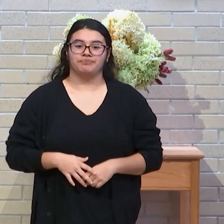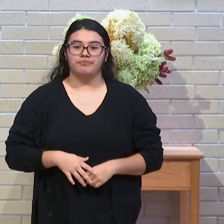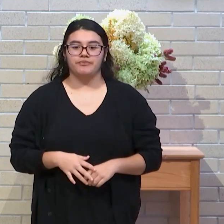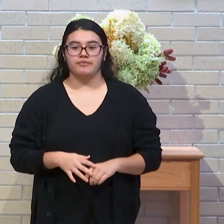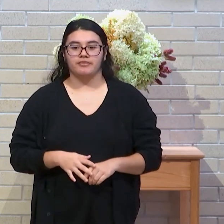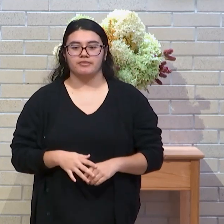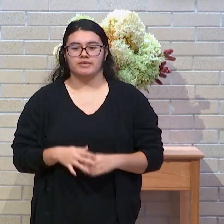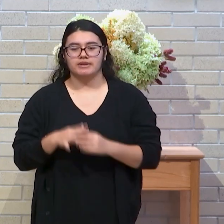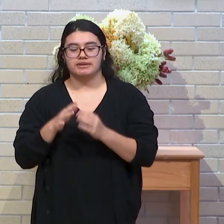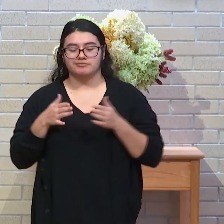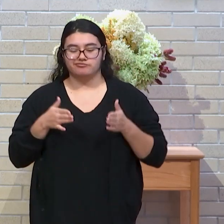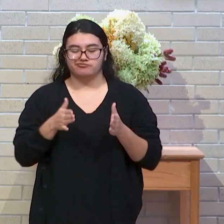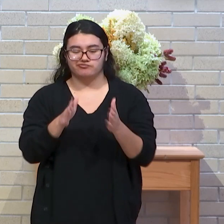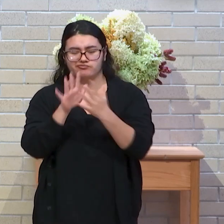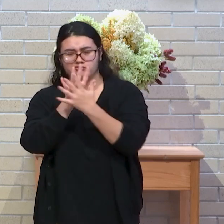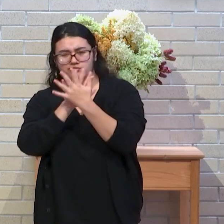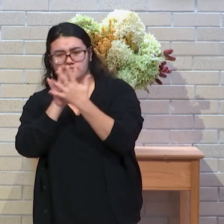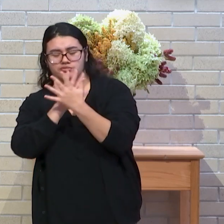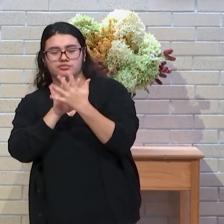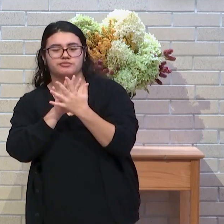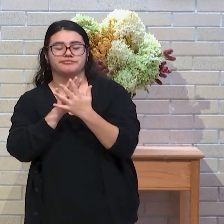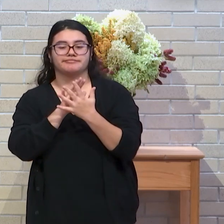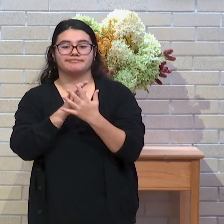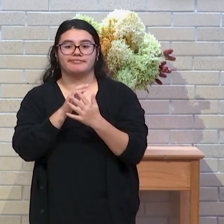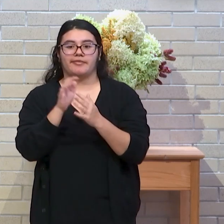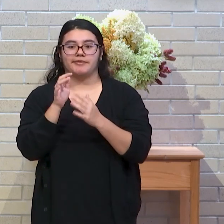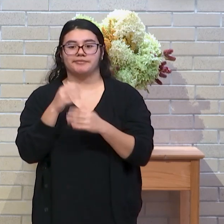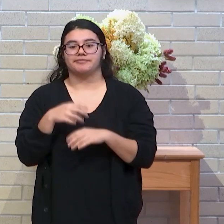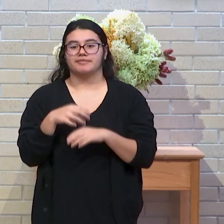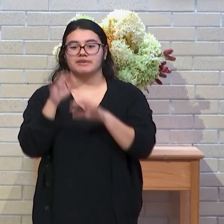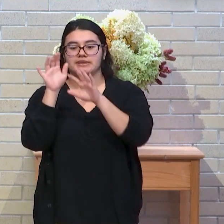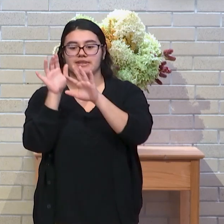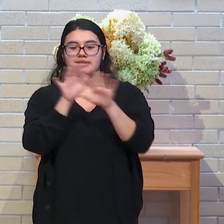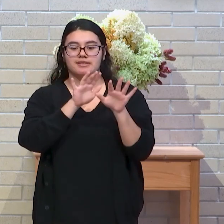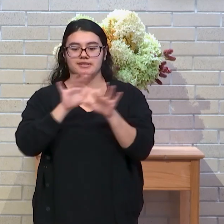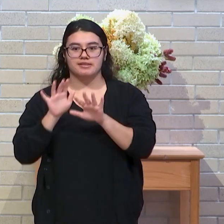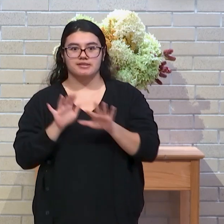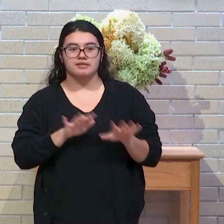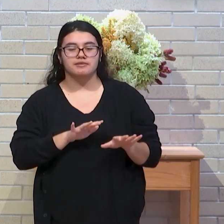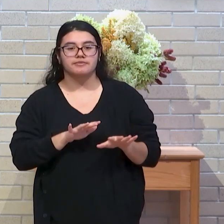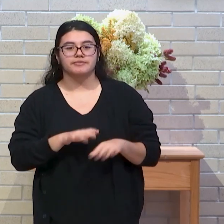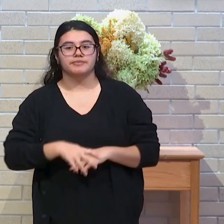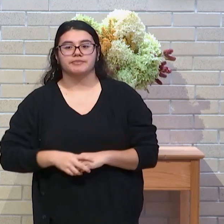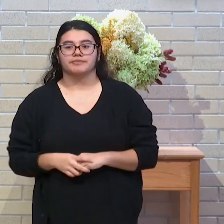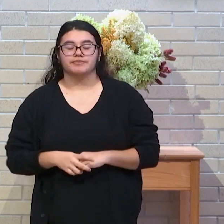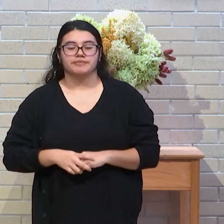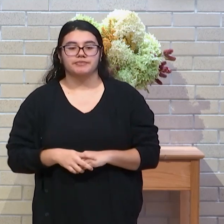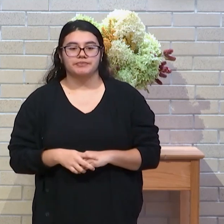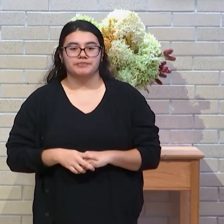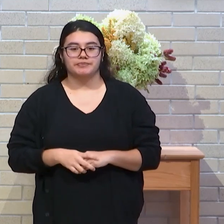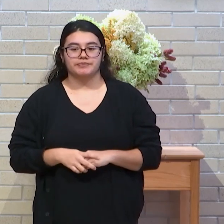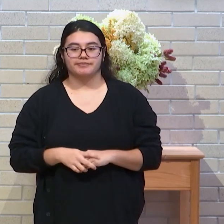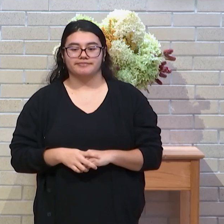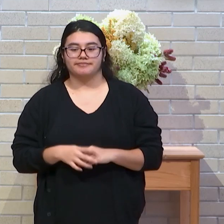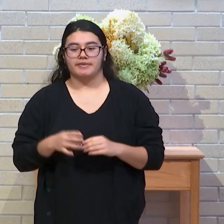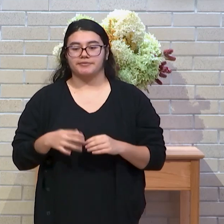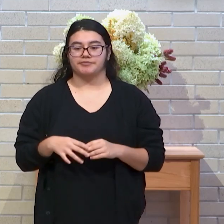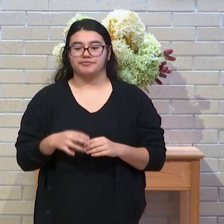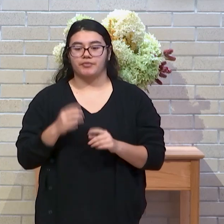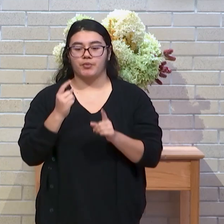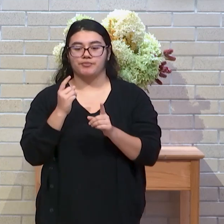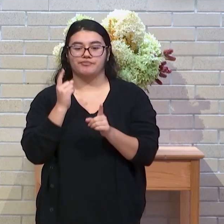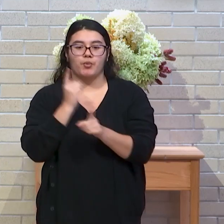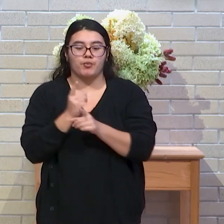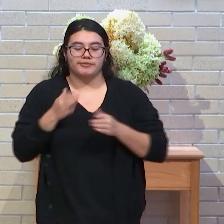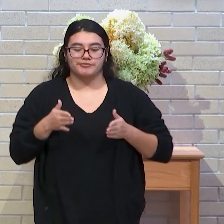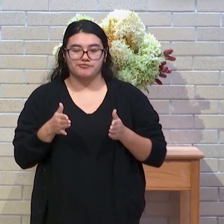mist and now occasional flurry of snow, I could not see where our destination was, and my dad was leading us off the marked trail.